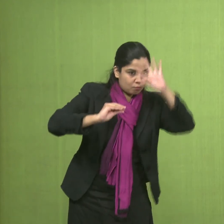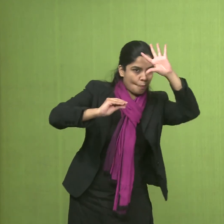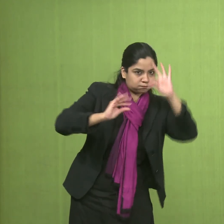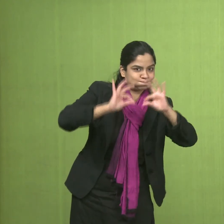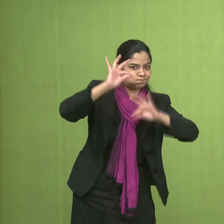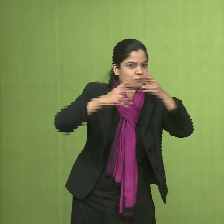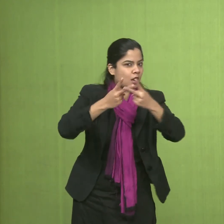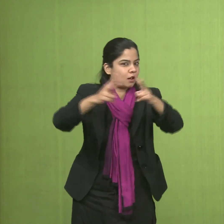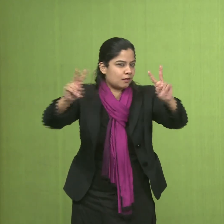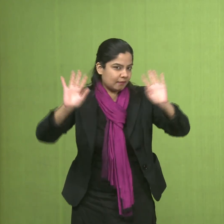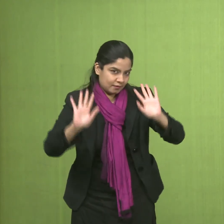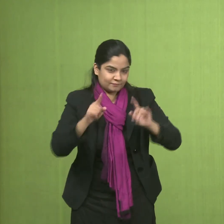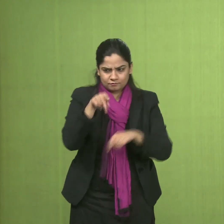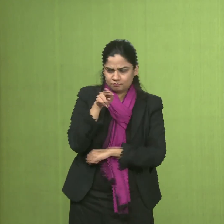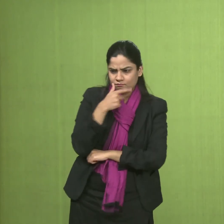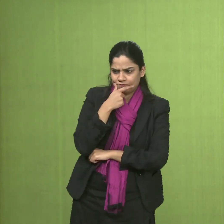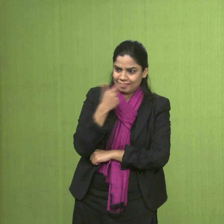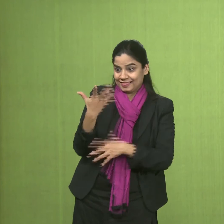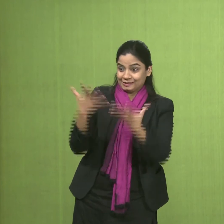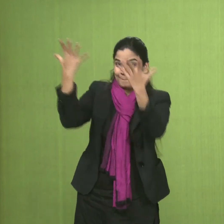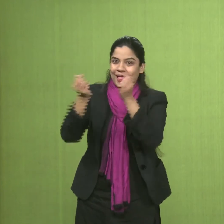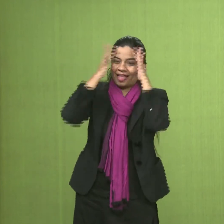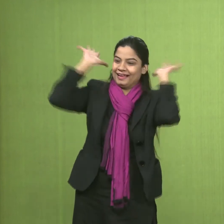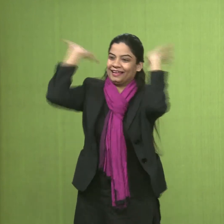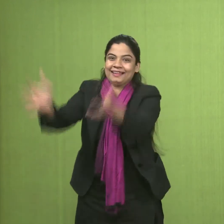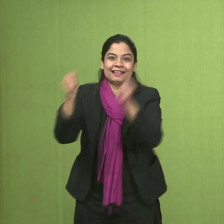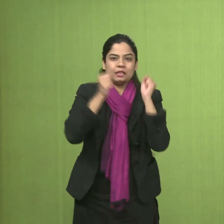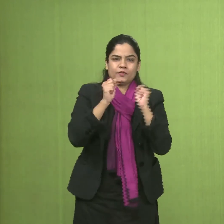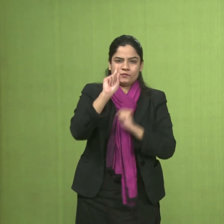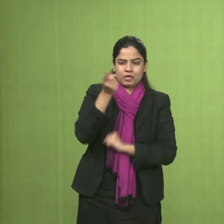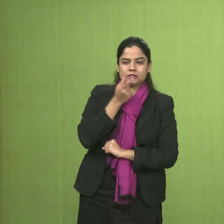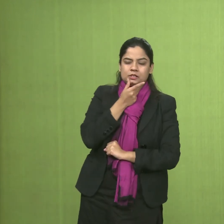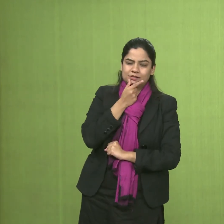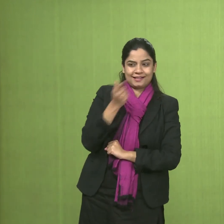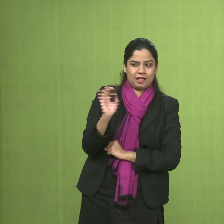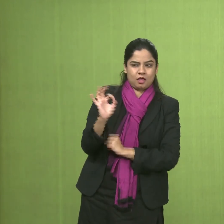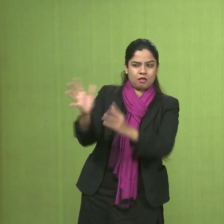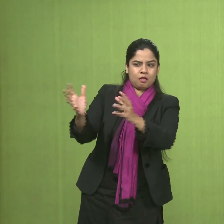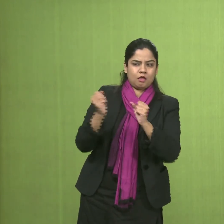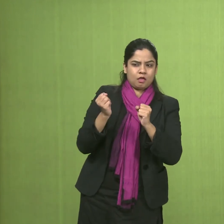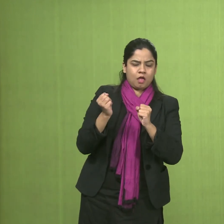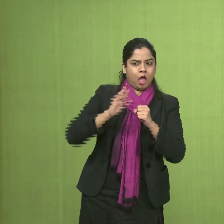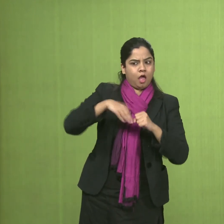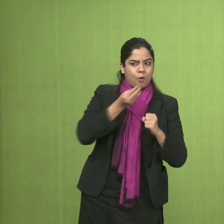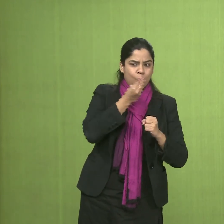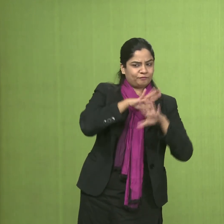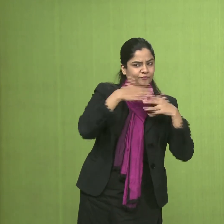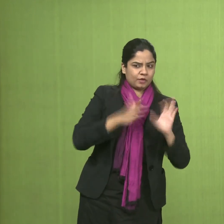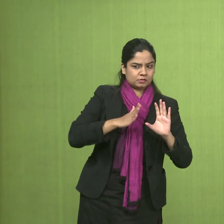easier to clean. The texture, the characteristics of all products are different. So always observe what characteristics do you want in your